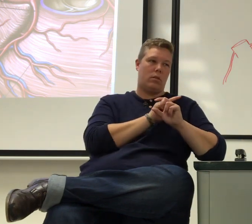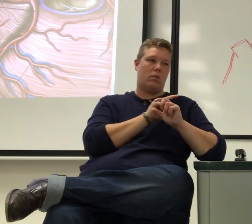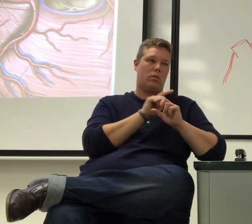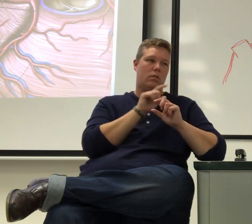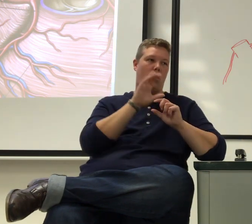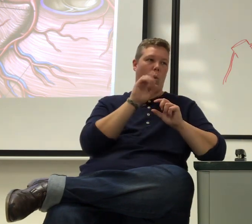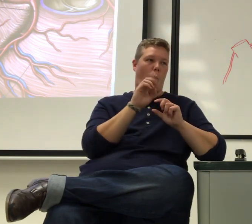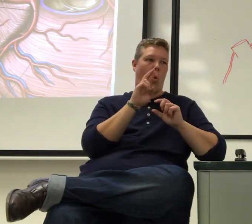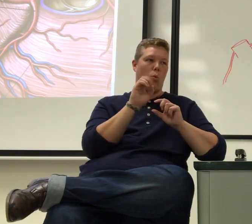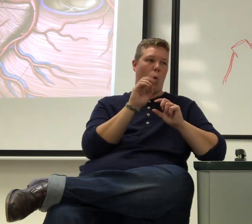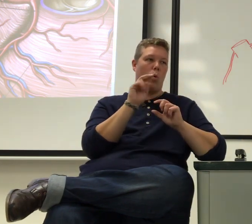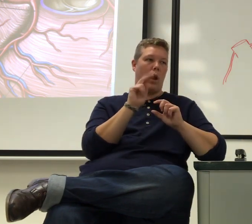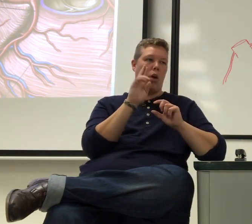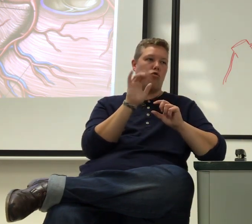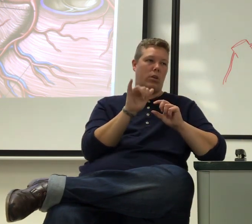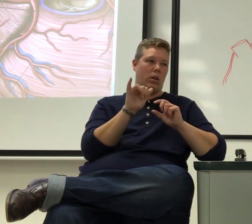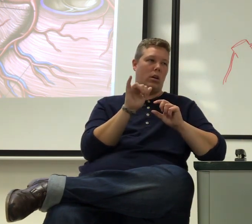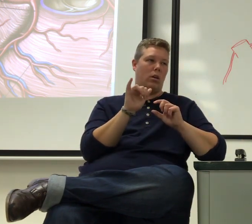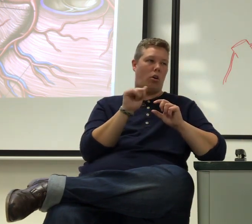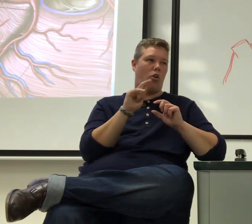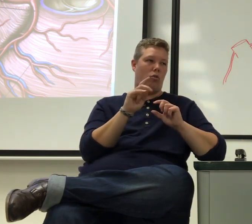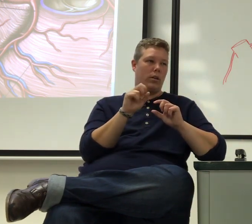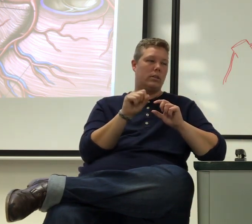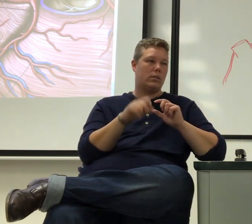to the heart muscle.